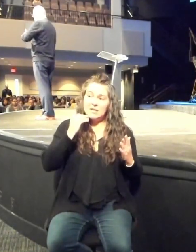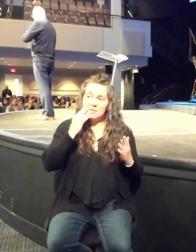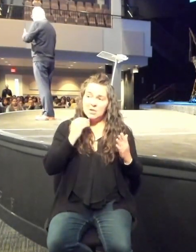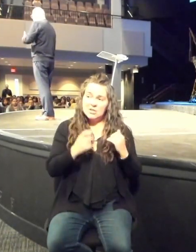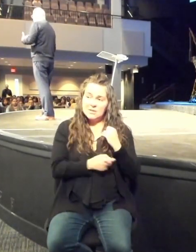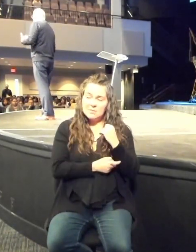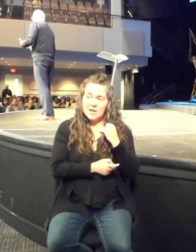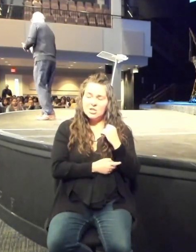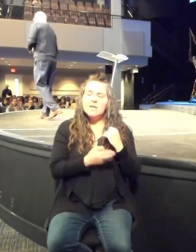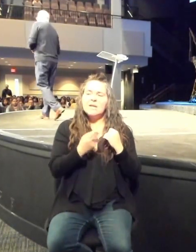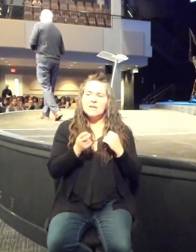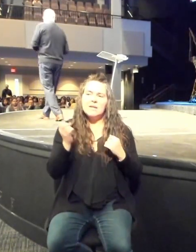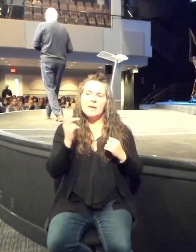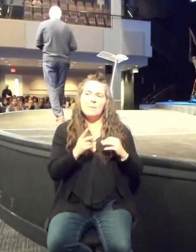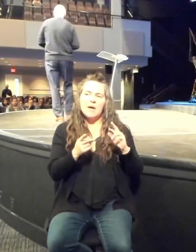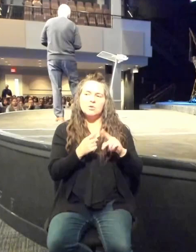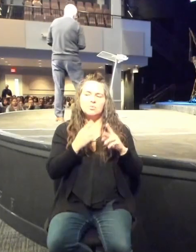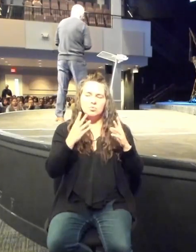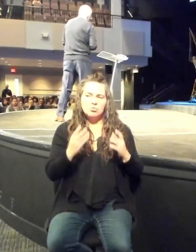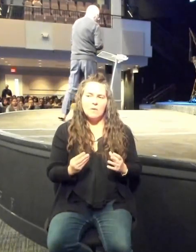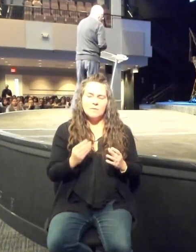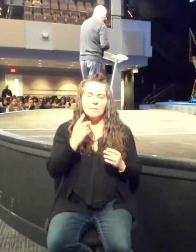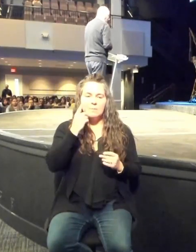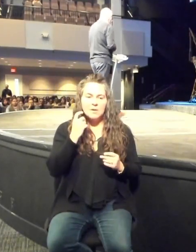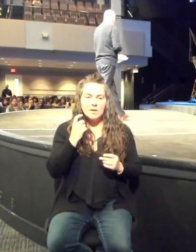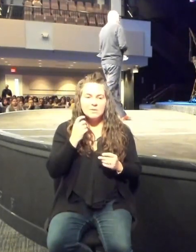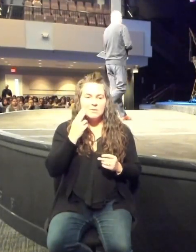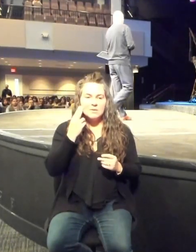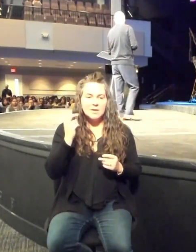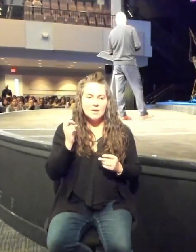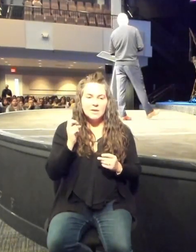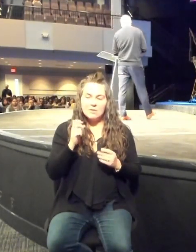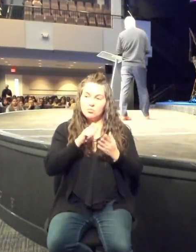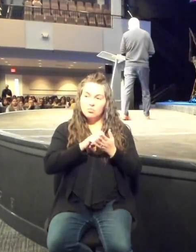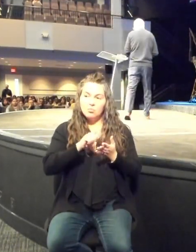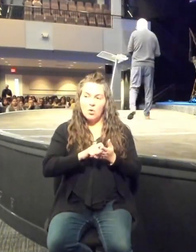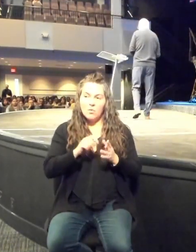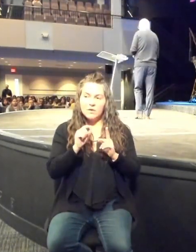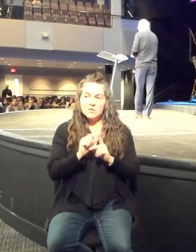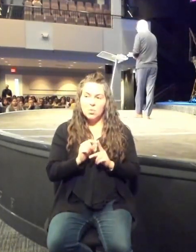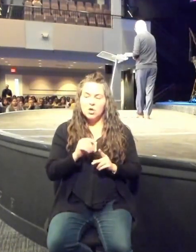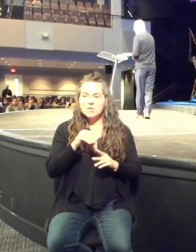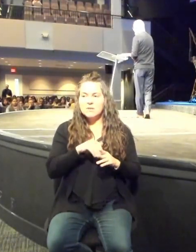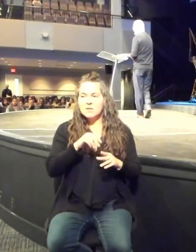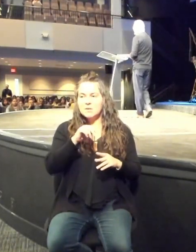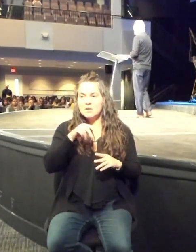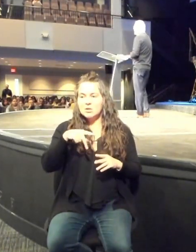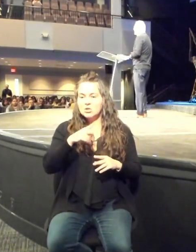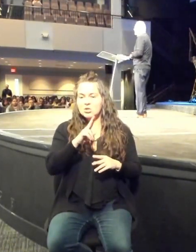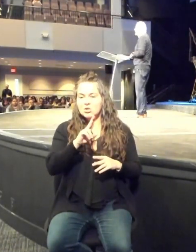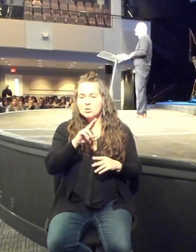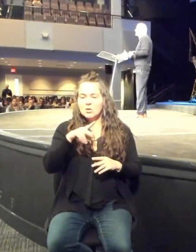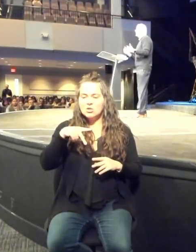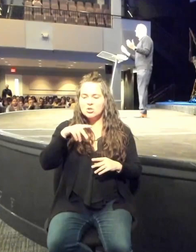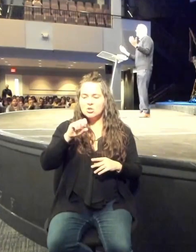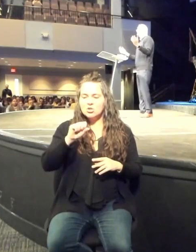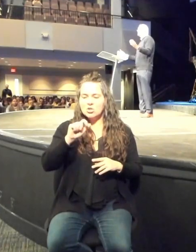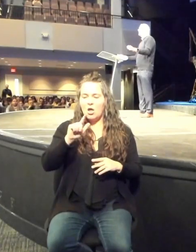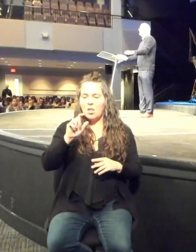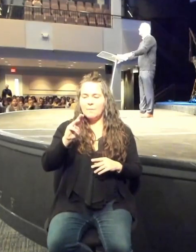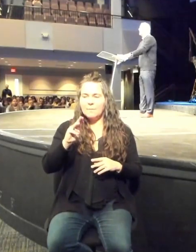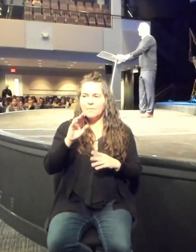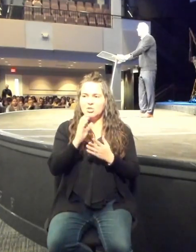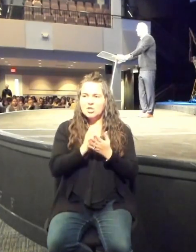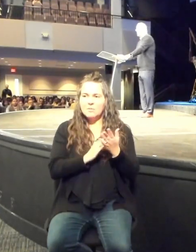to softness in his heart because he ultimately penned these words that you find in Psalm chapter 51. I want you to notice the tenderness